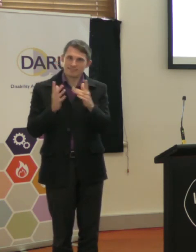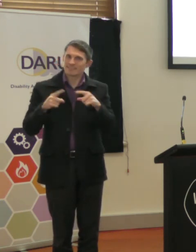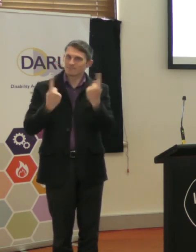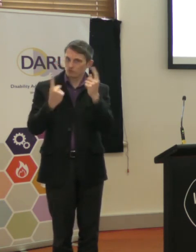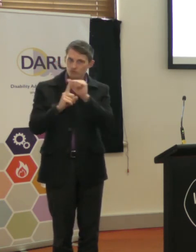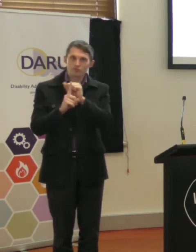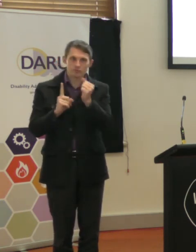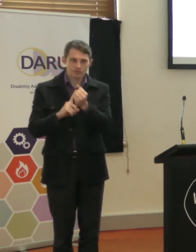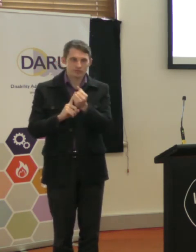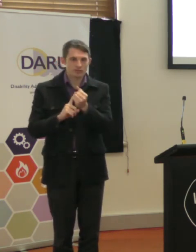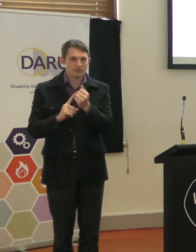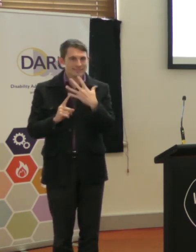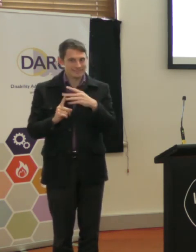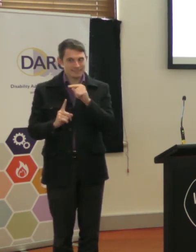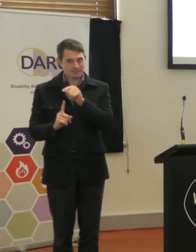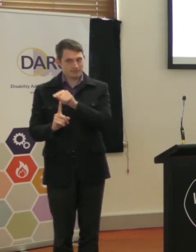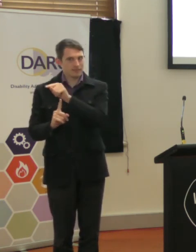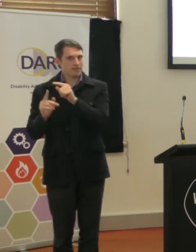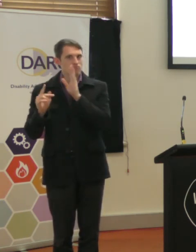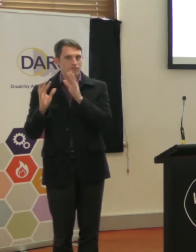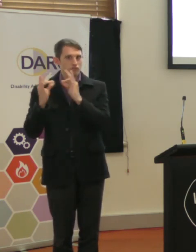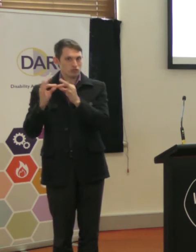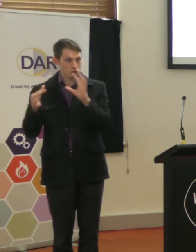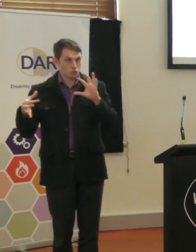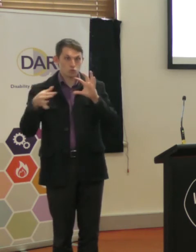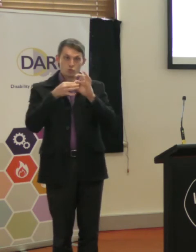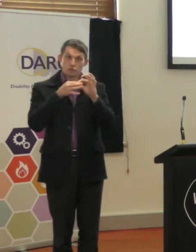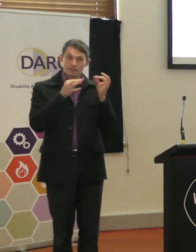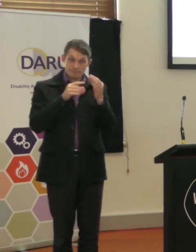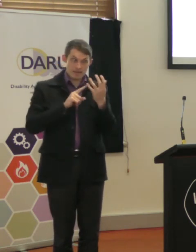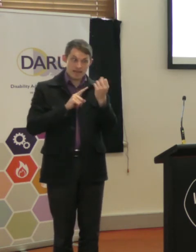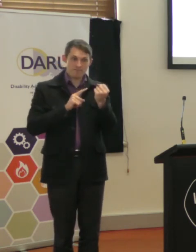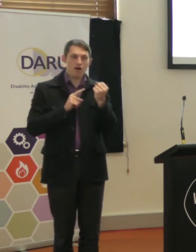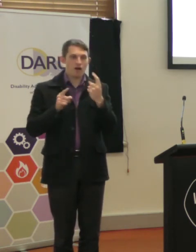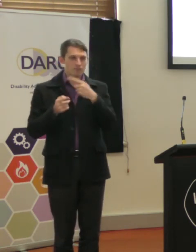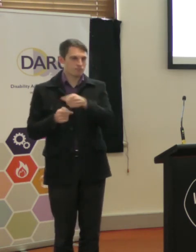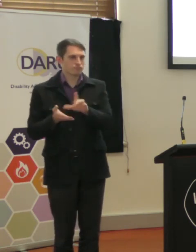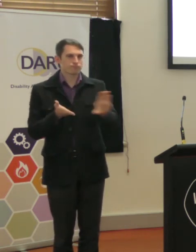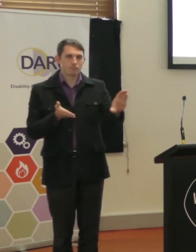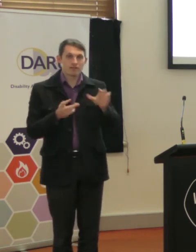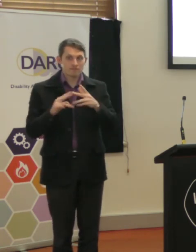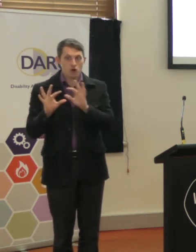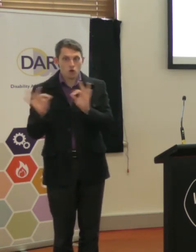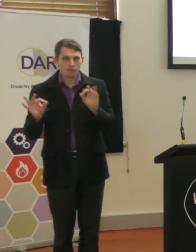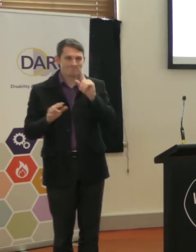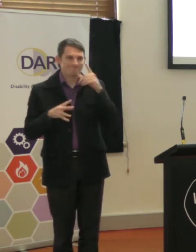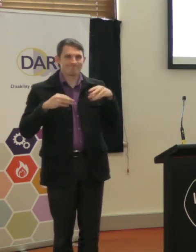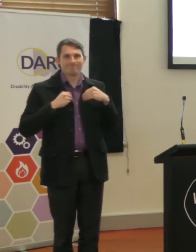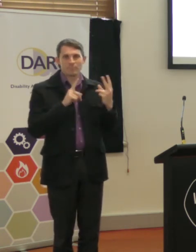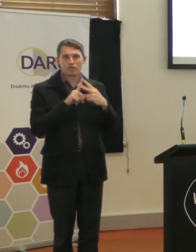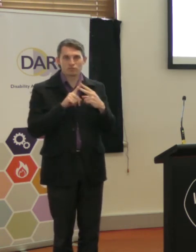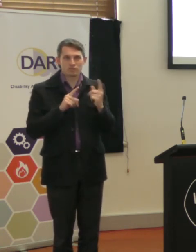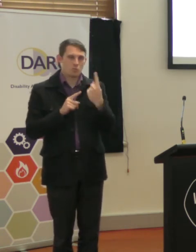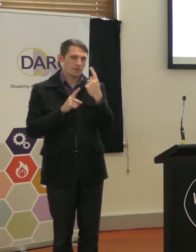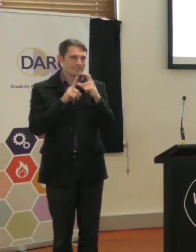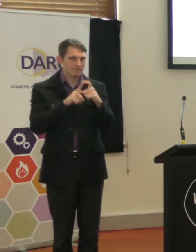unless the institution that's responsible for that has joined, your application can't be processed. I suppose that's the real difficulty with